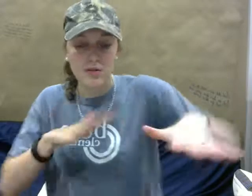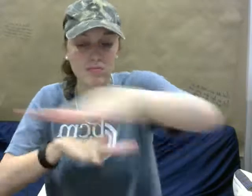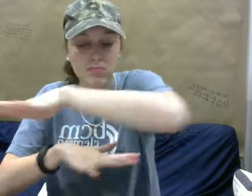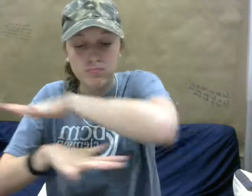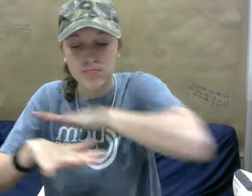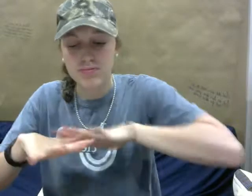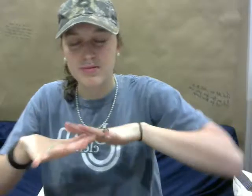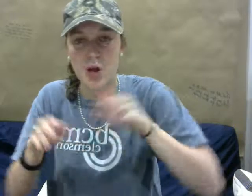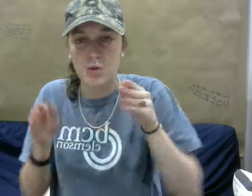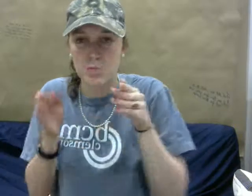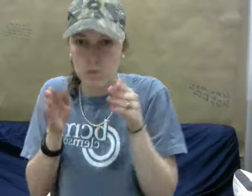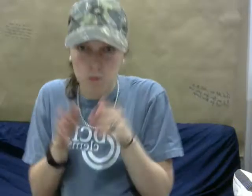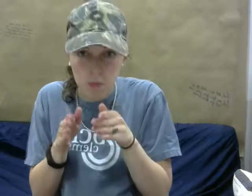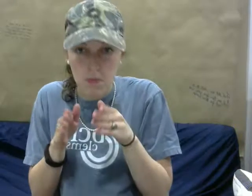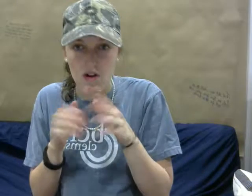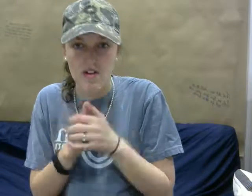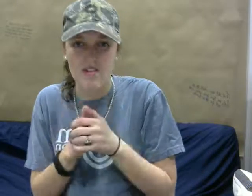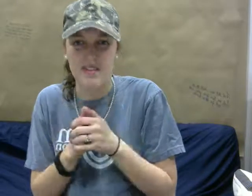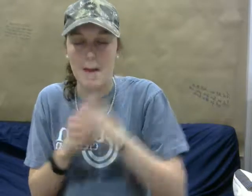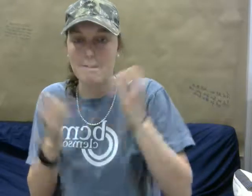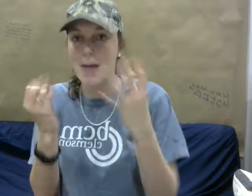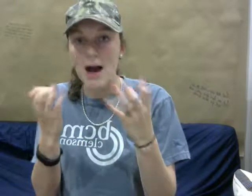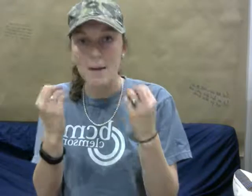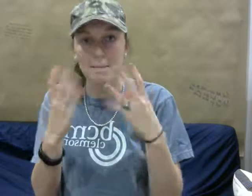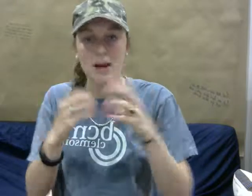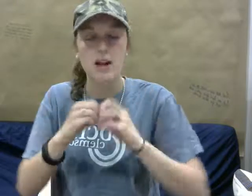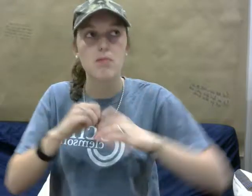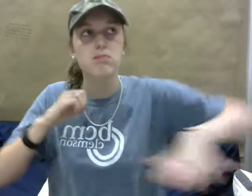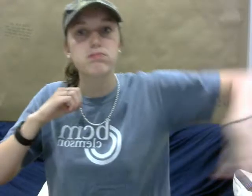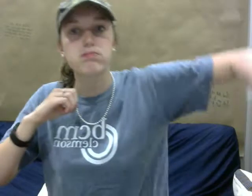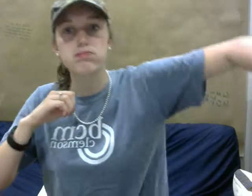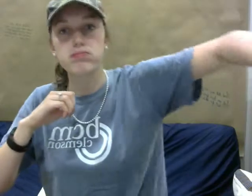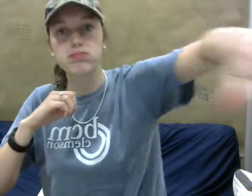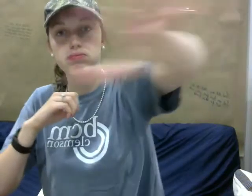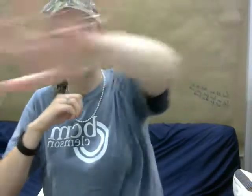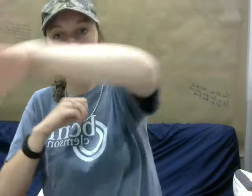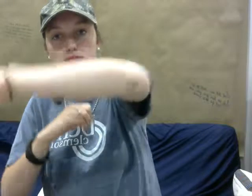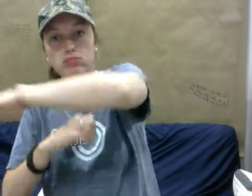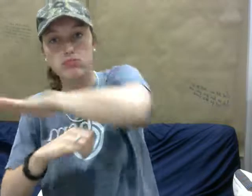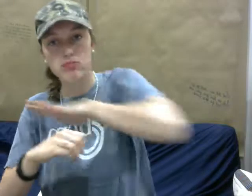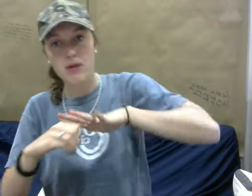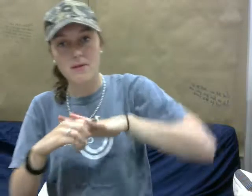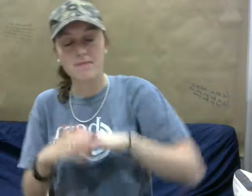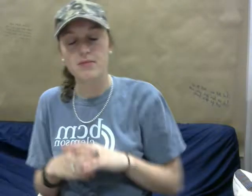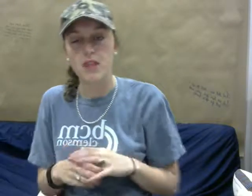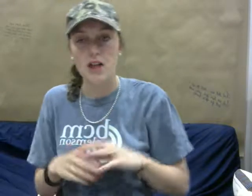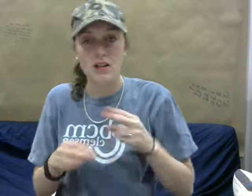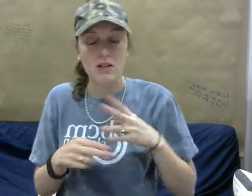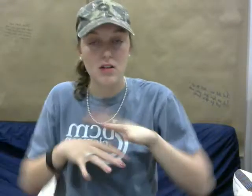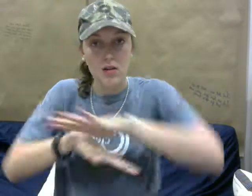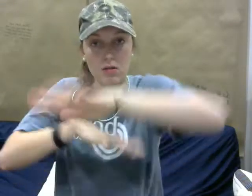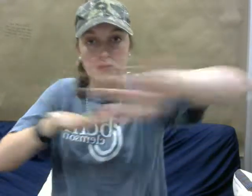evolving. Although small in size compared to the Milky Way, the solar system is actually very